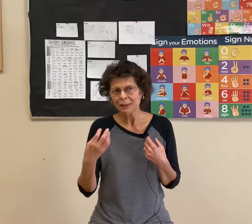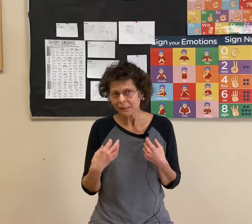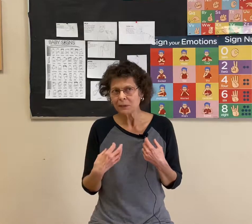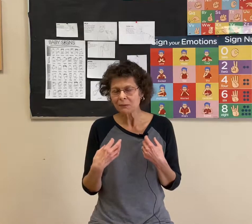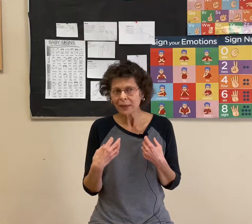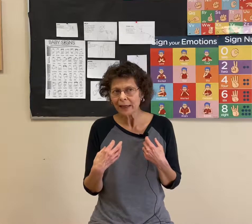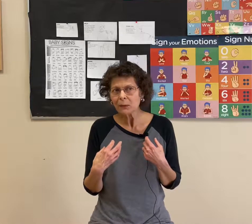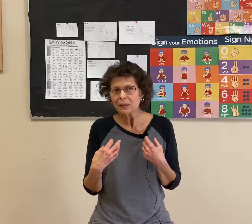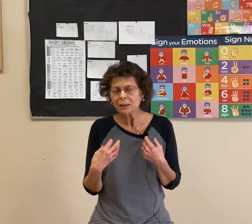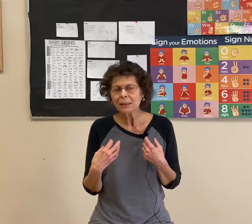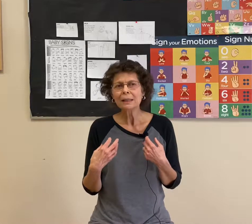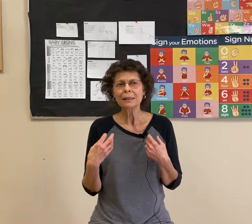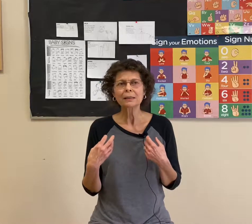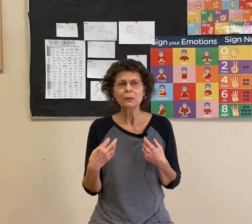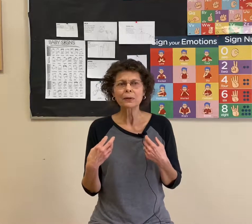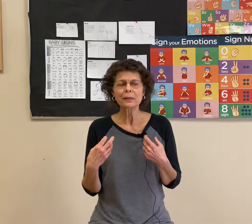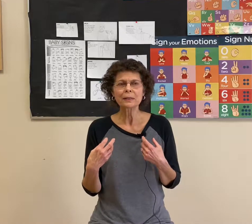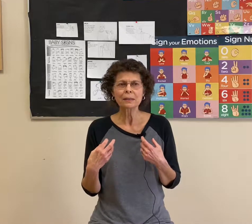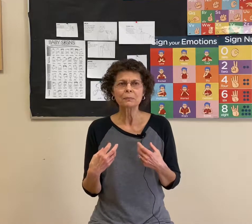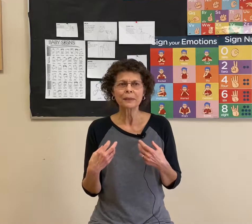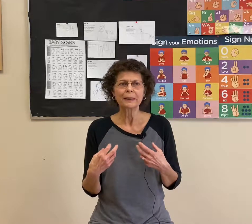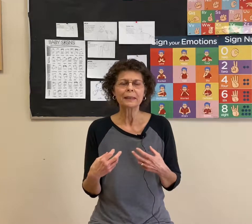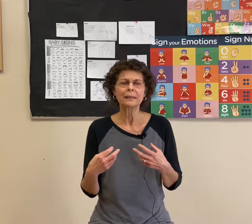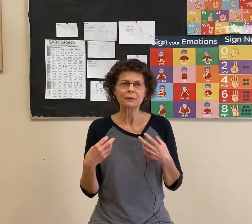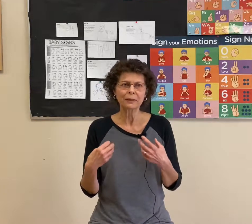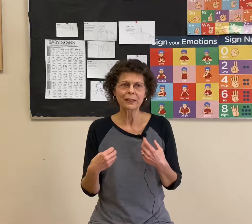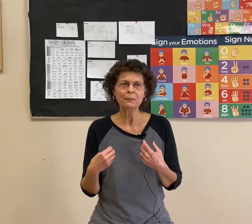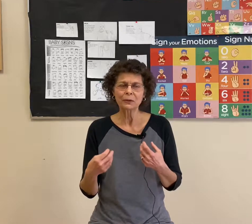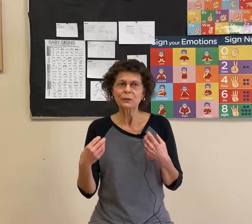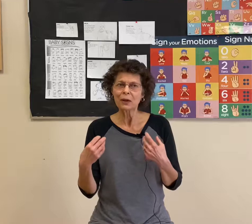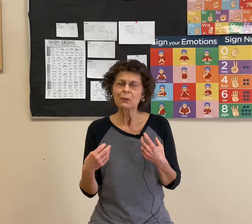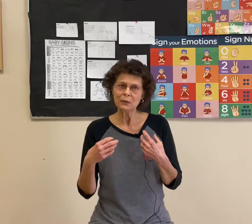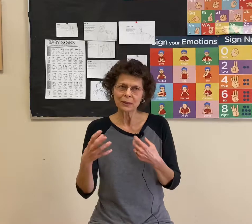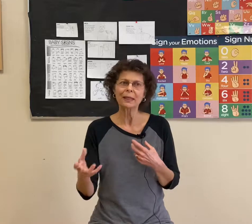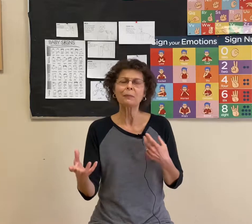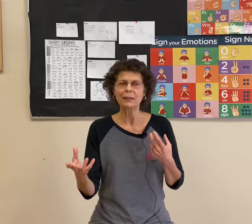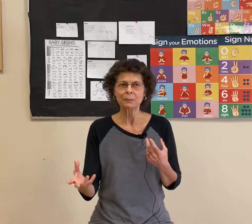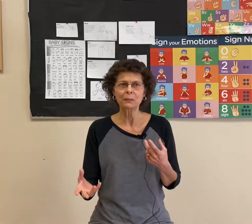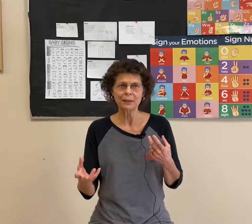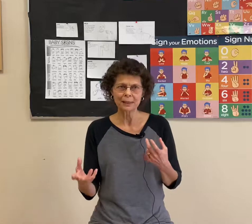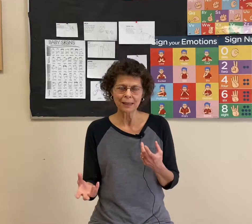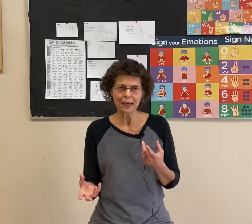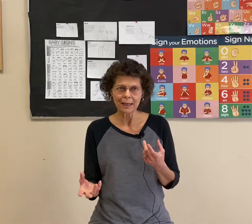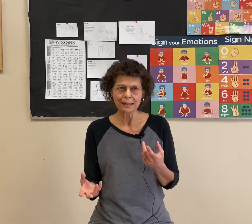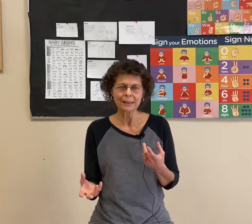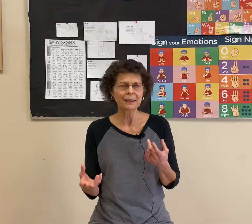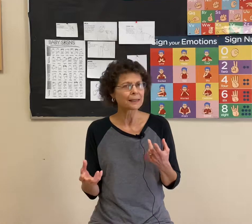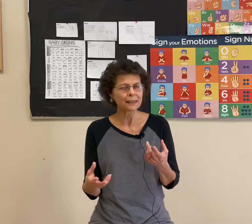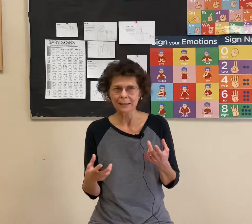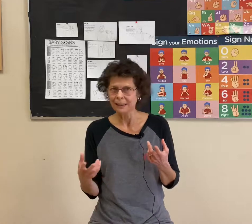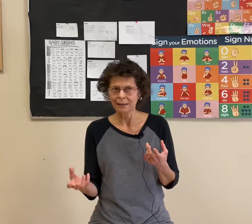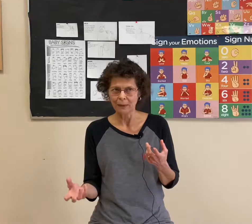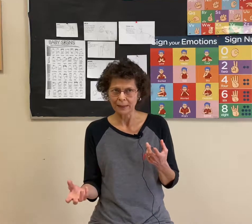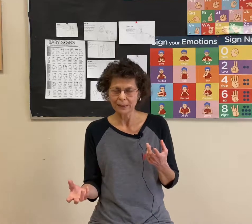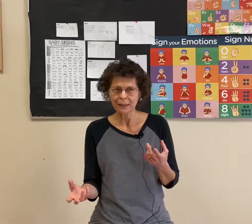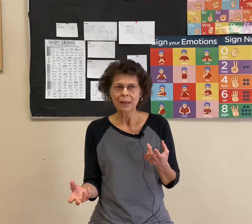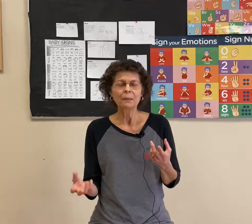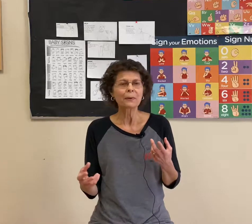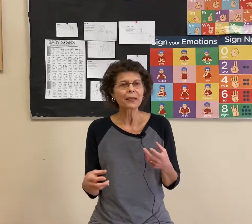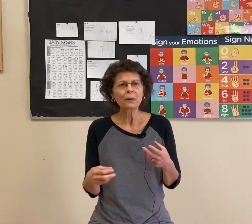receptive language is going to be developed. They'll know what you're saying possibly with the signs at 6 to 9 months, but they won't really